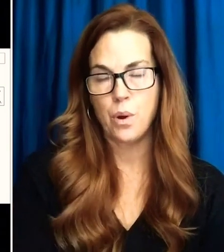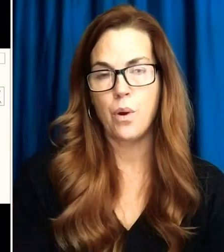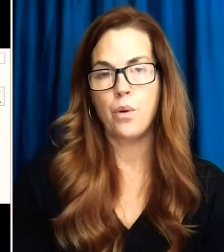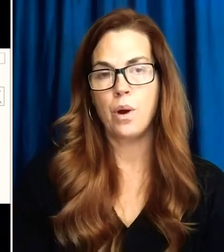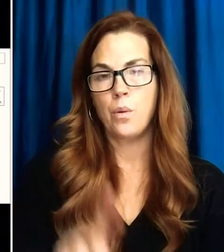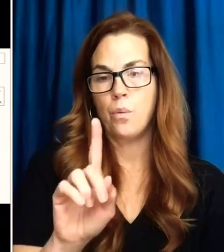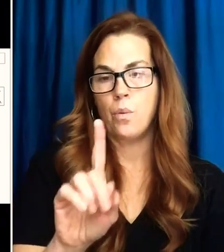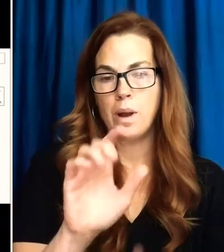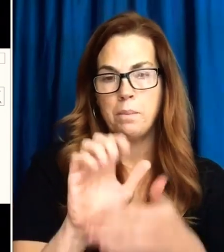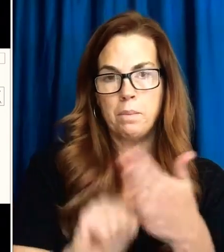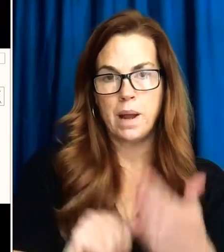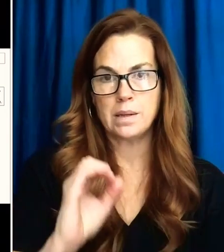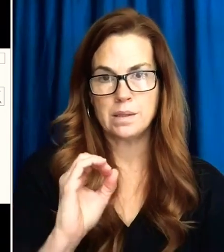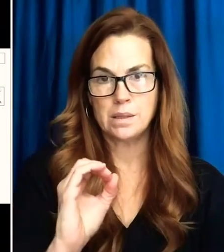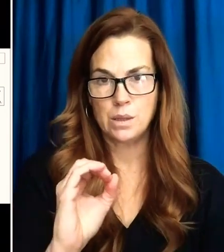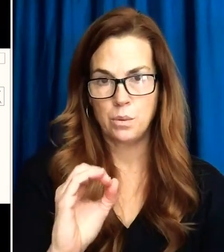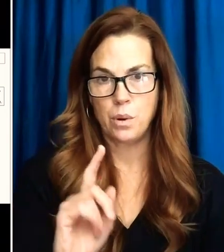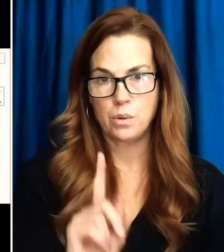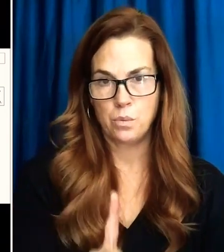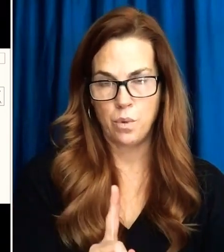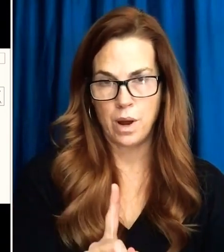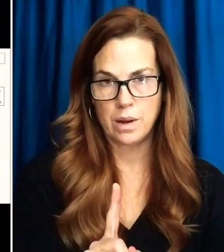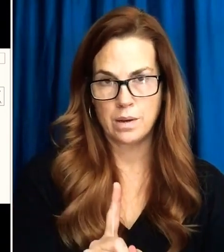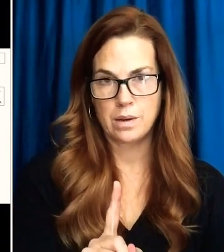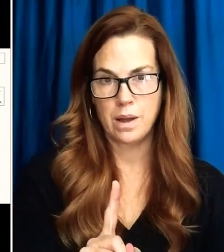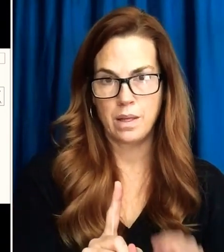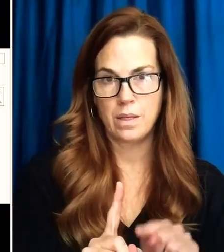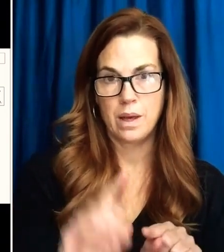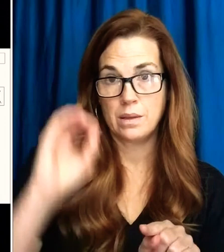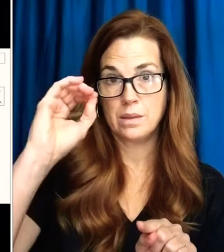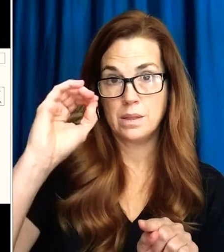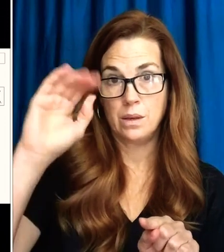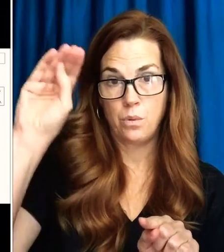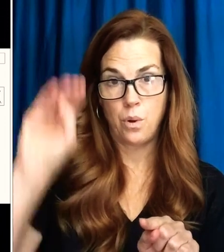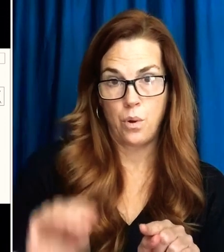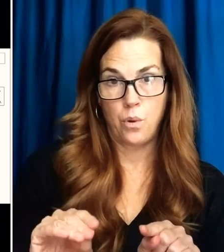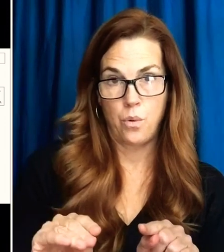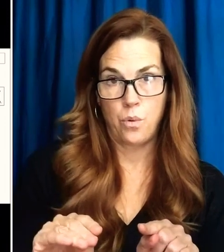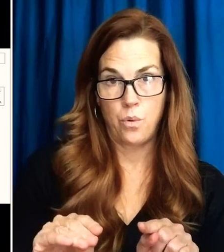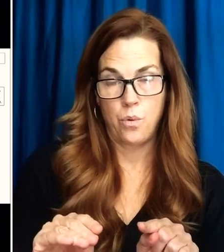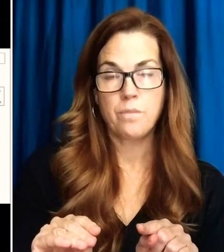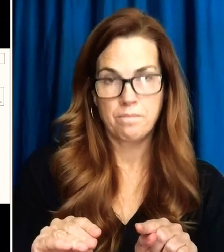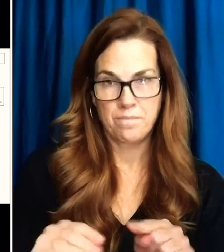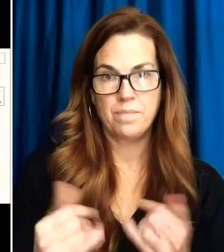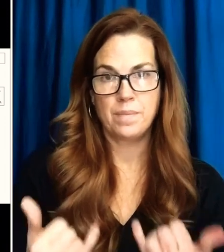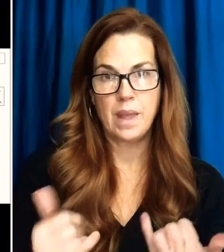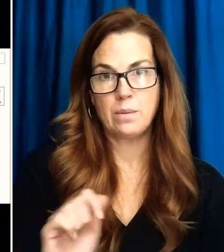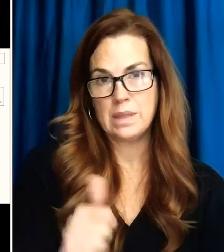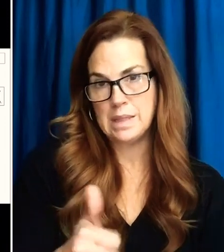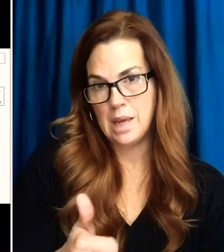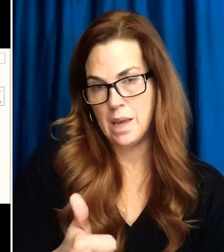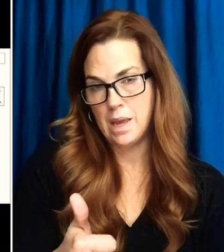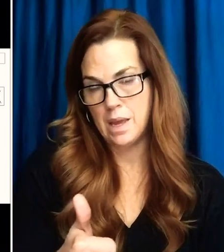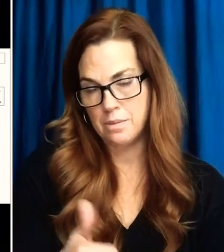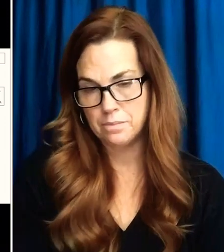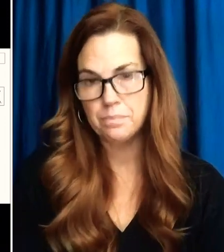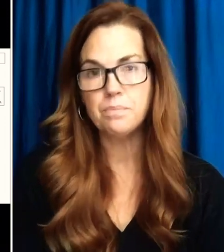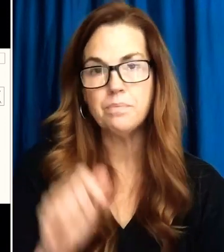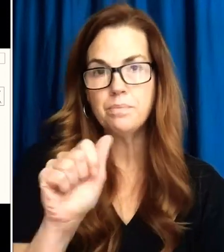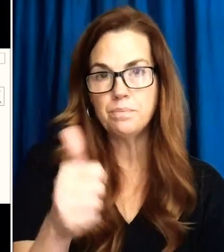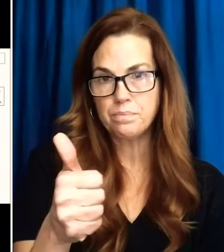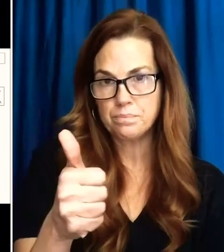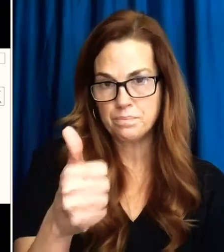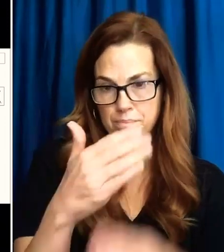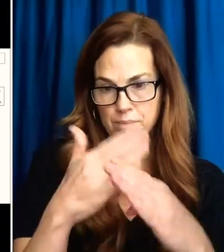I bring down another 0. Okay, how many times does 9 go into 10? It goes in once.